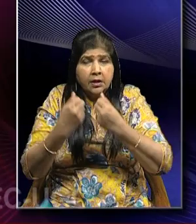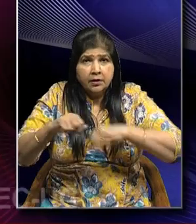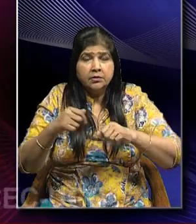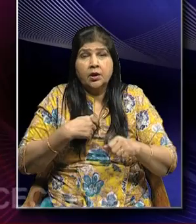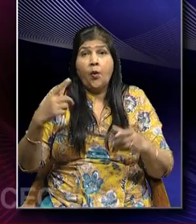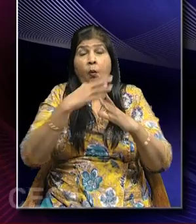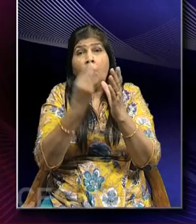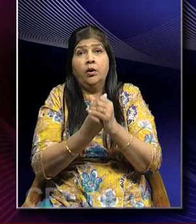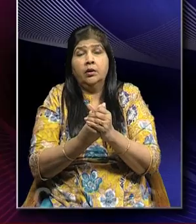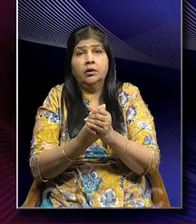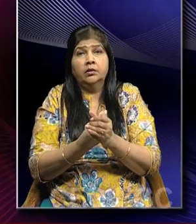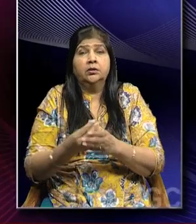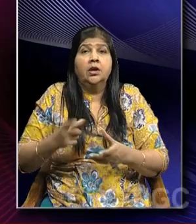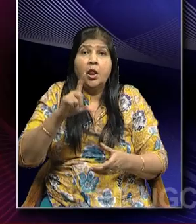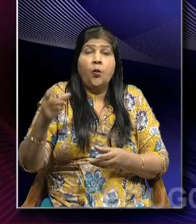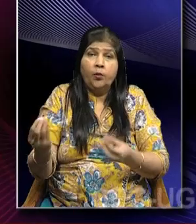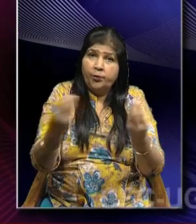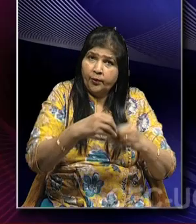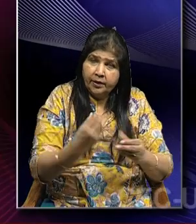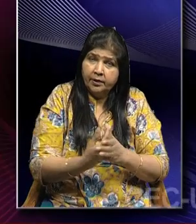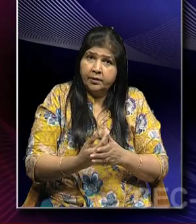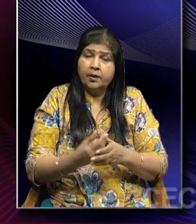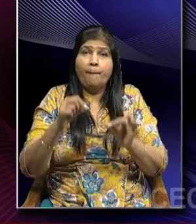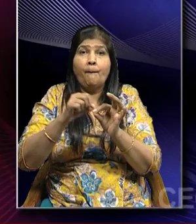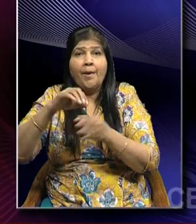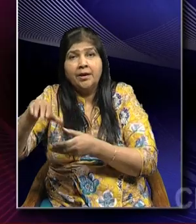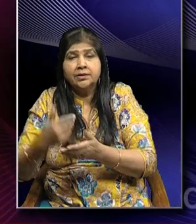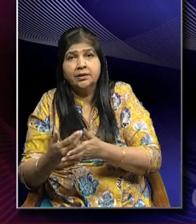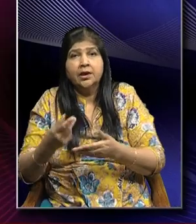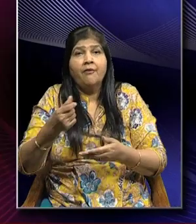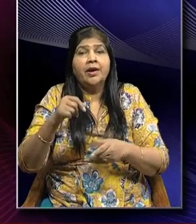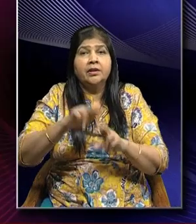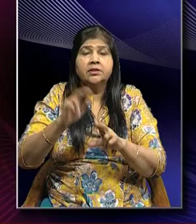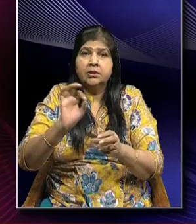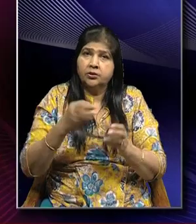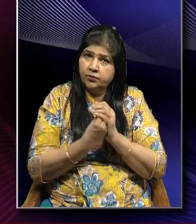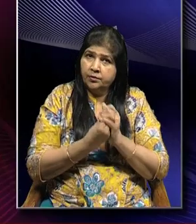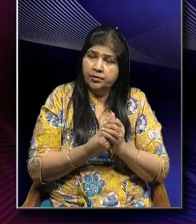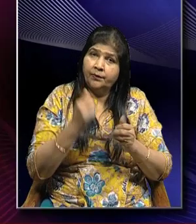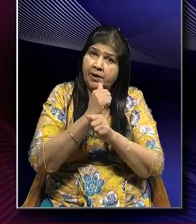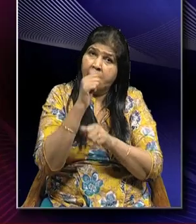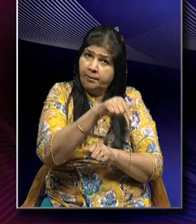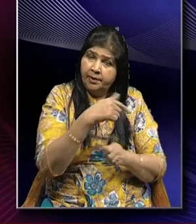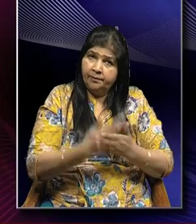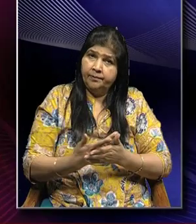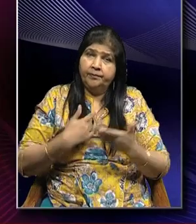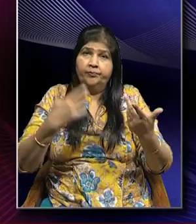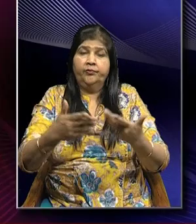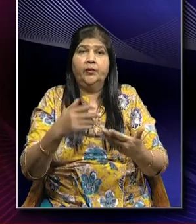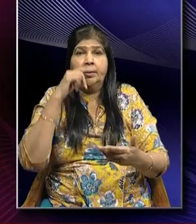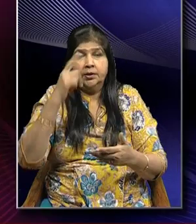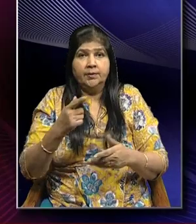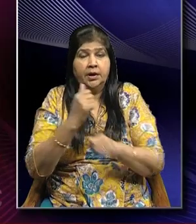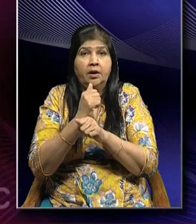the debt providers, for instance banks and financial institutions, even the government, because we need to respect